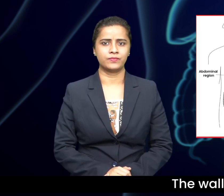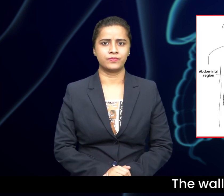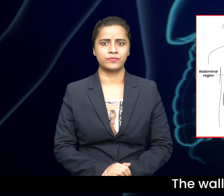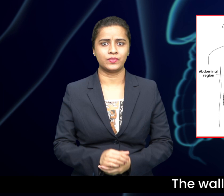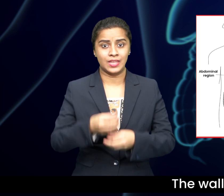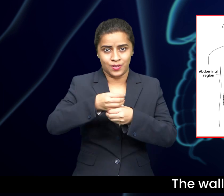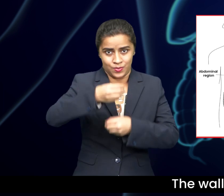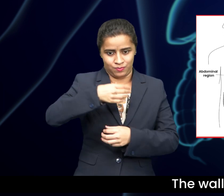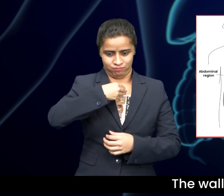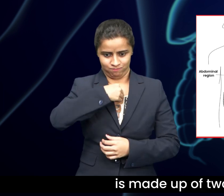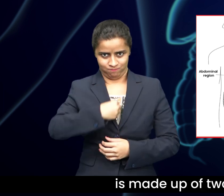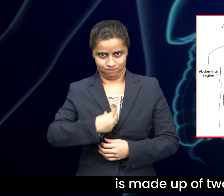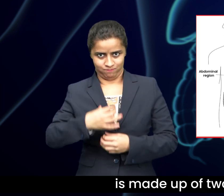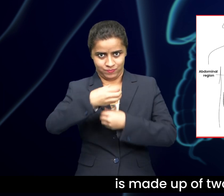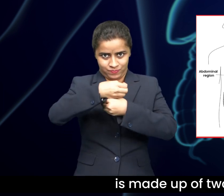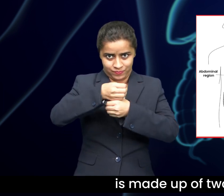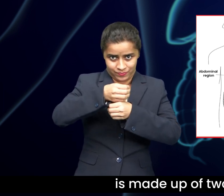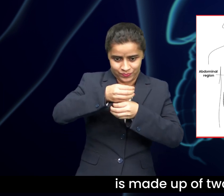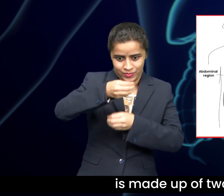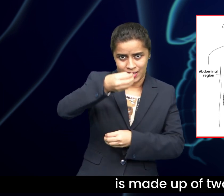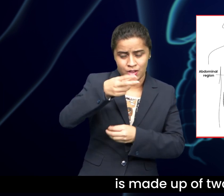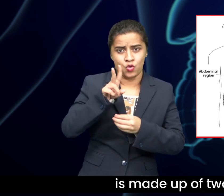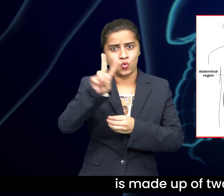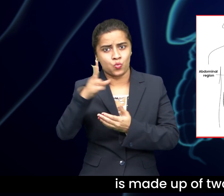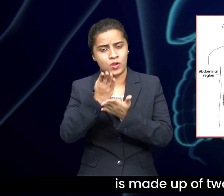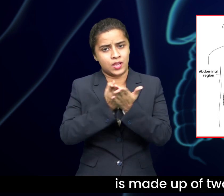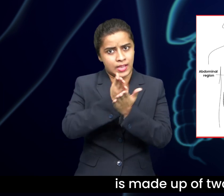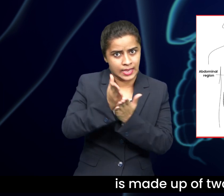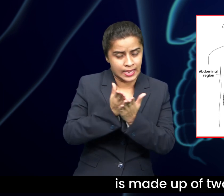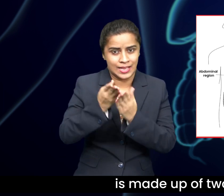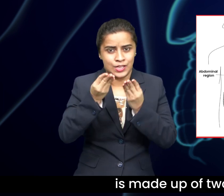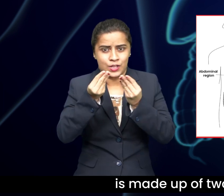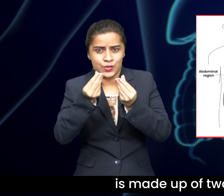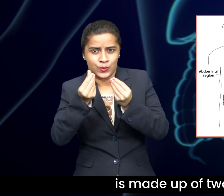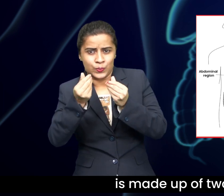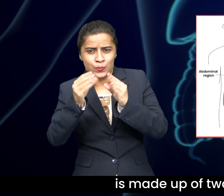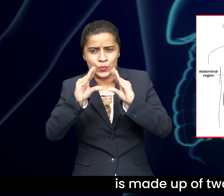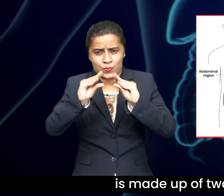The wall of the esophagus is made up of two kinds of smooth muscles.